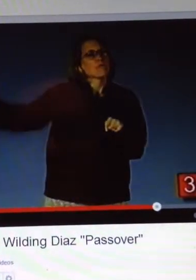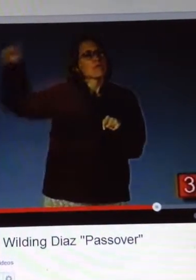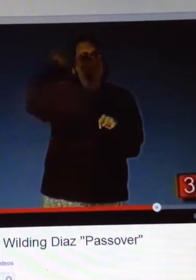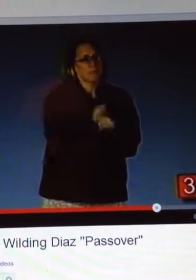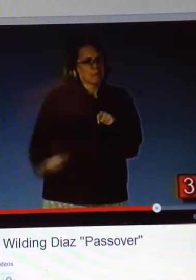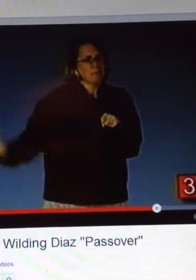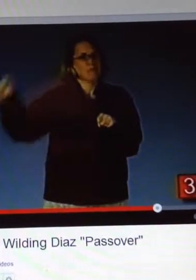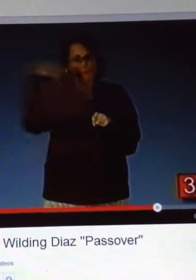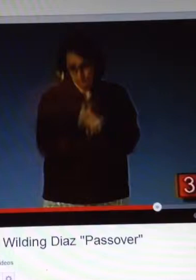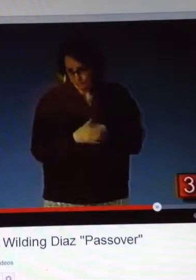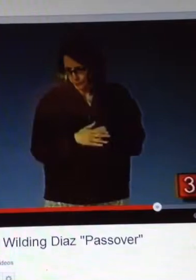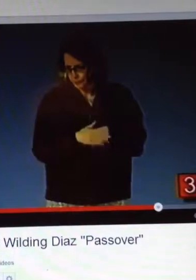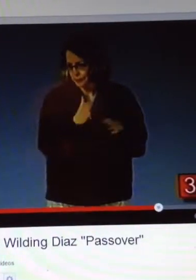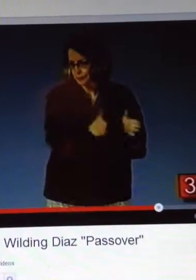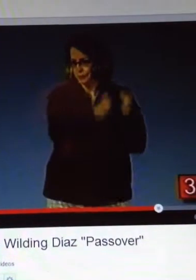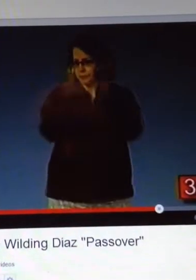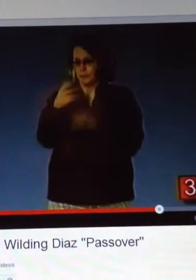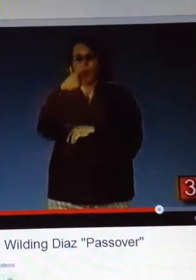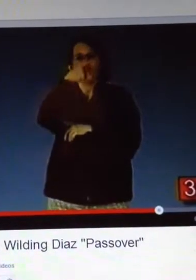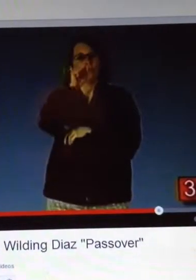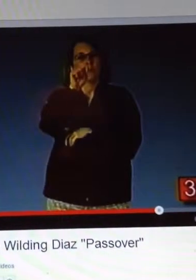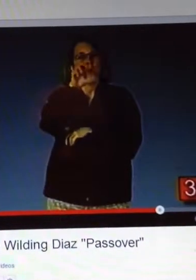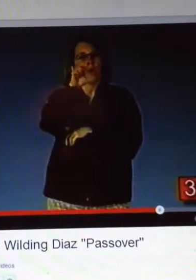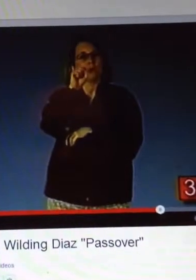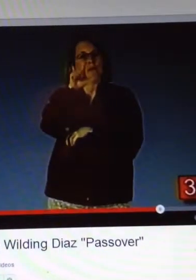done when they were in Egypt.